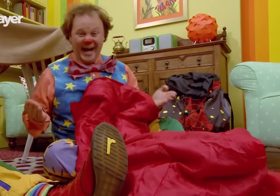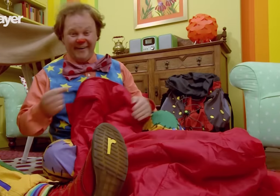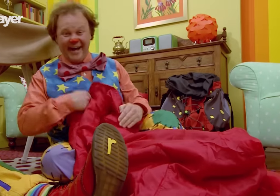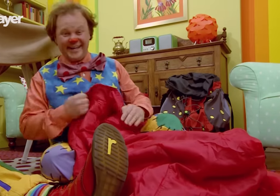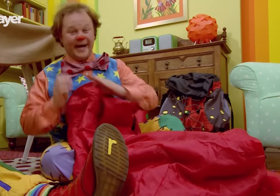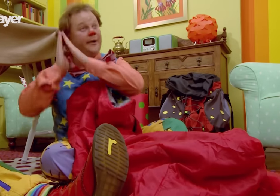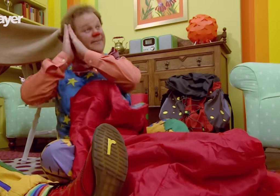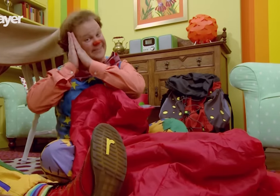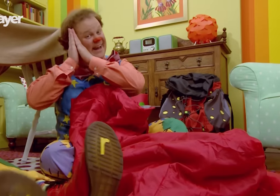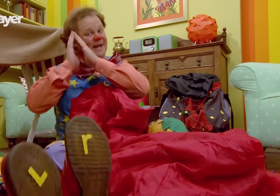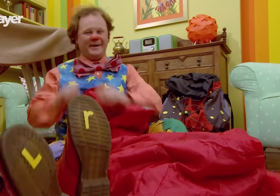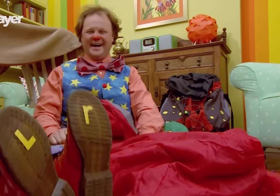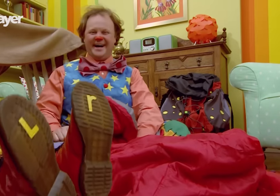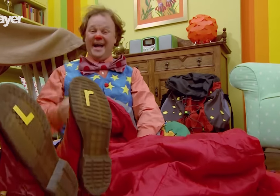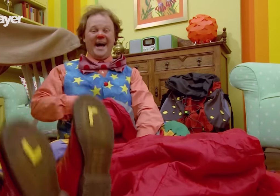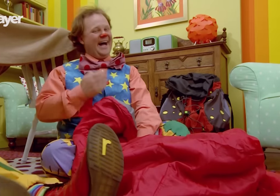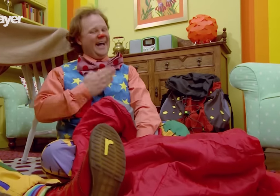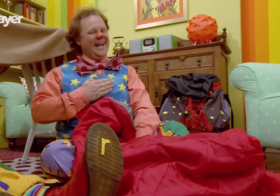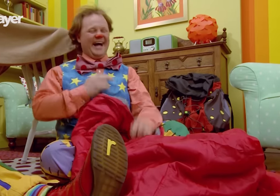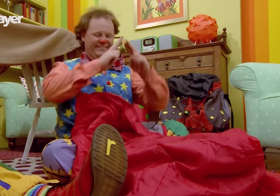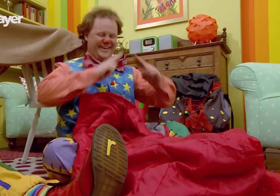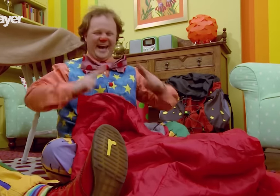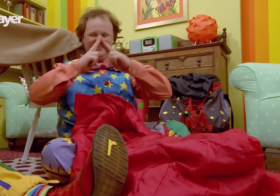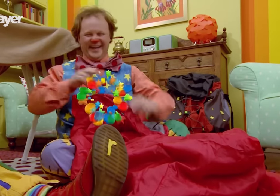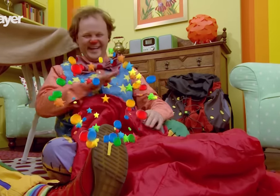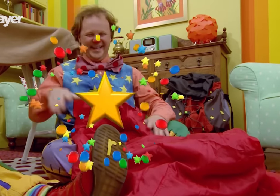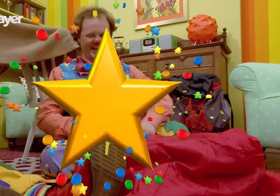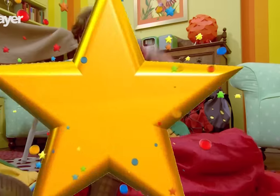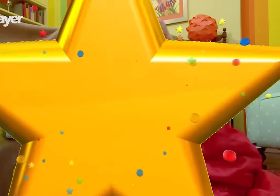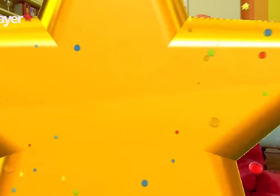Now I can go to sleep. I love camping.